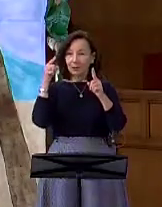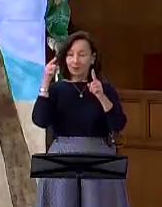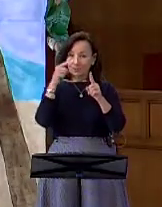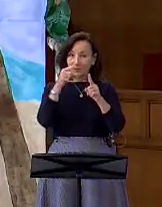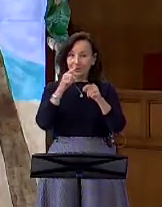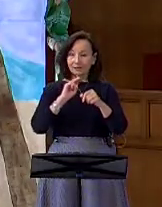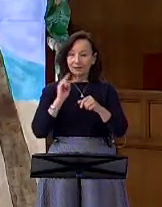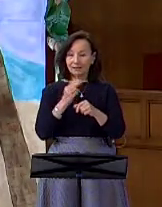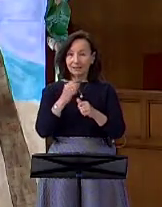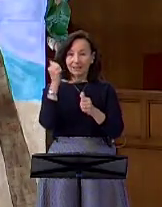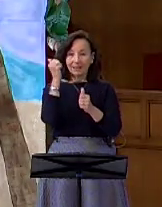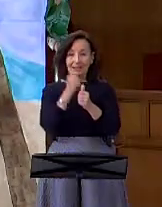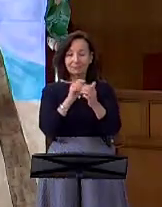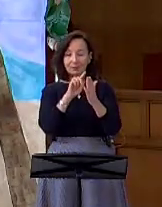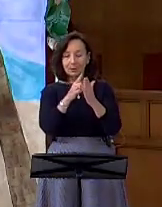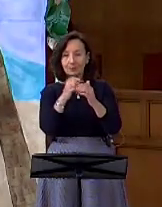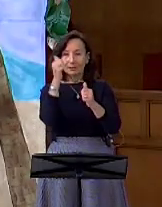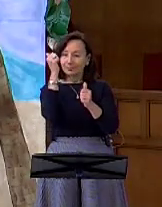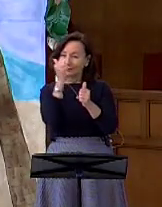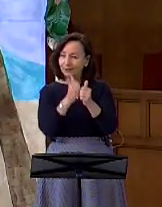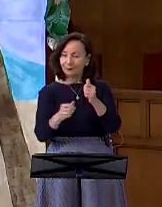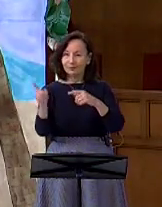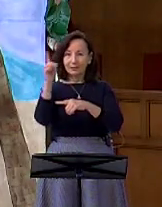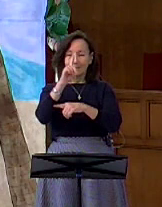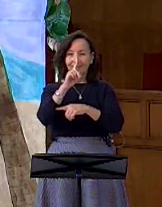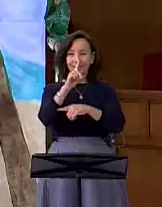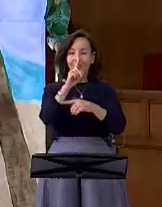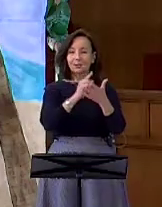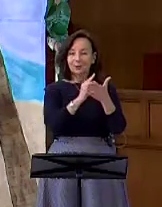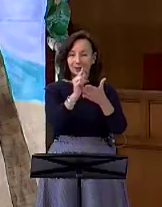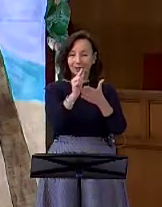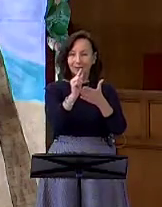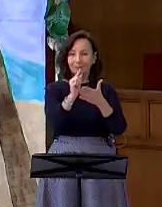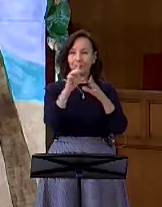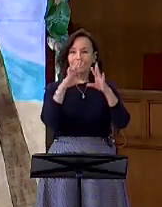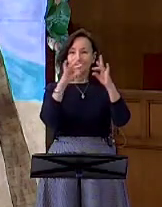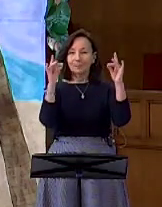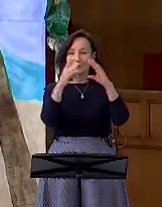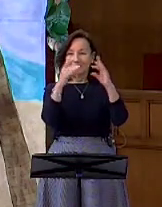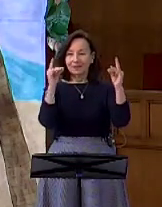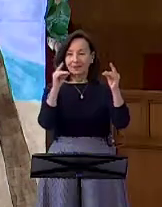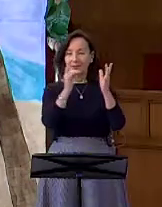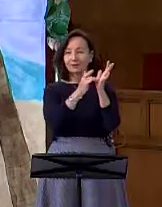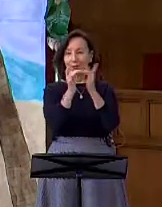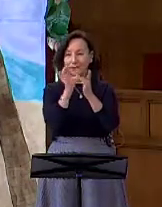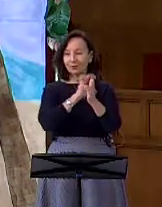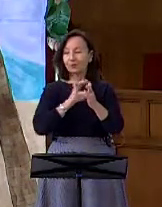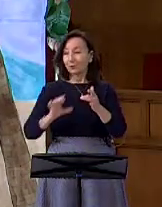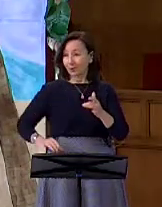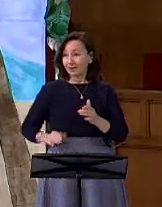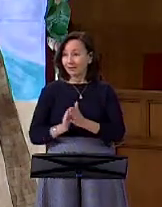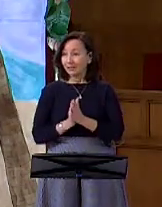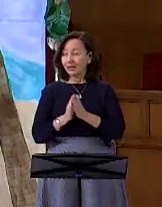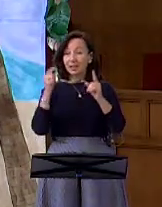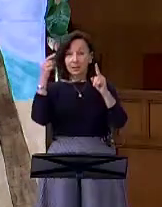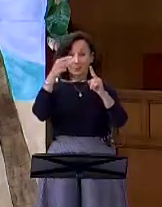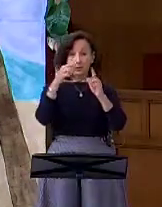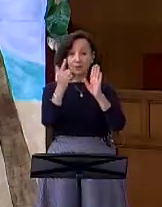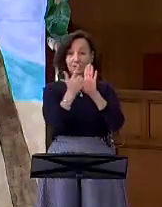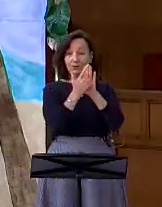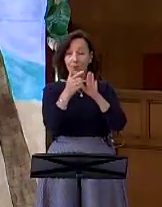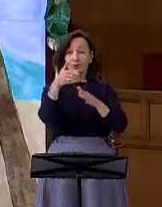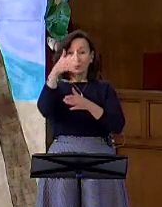of every day to the gospel message of Jesus Christ. It points us to the laws of